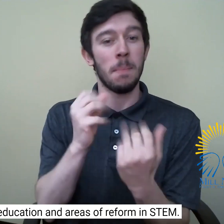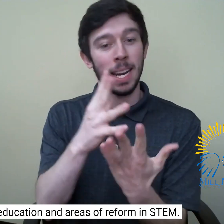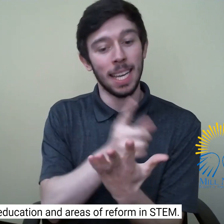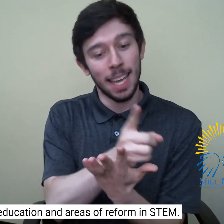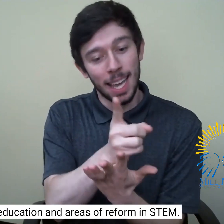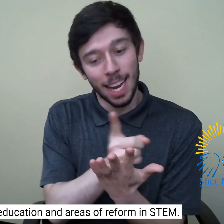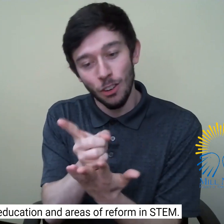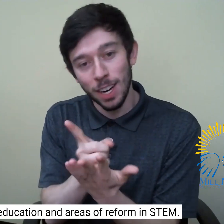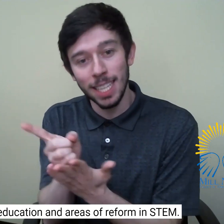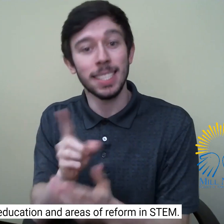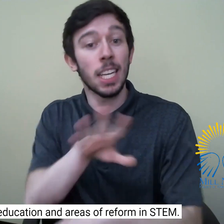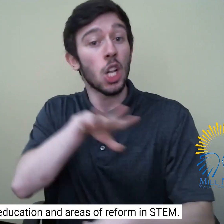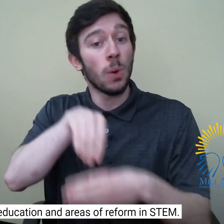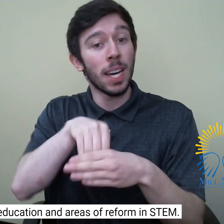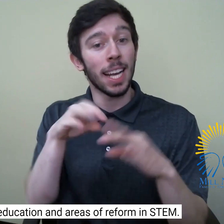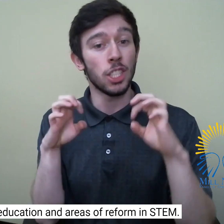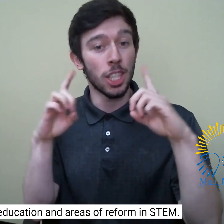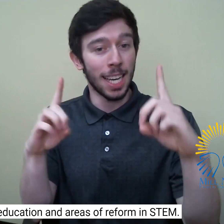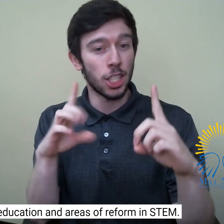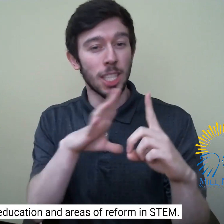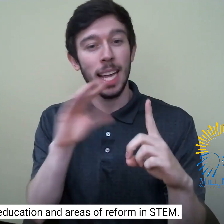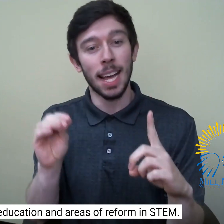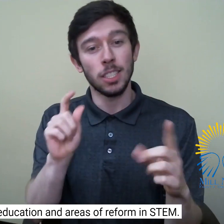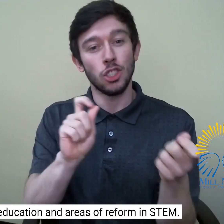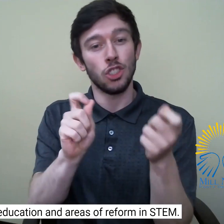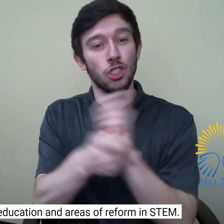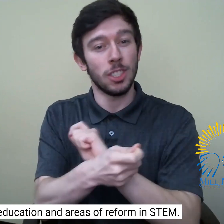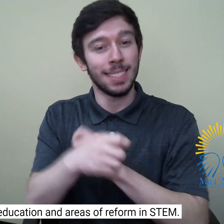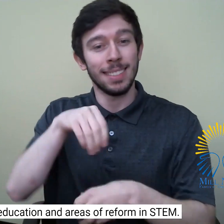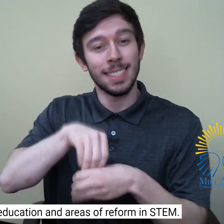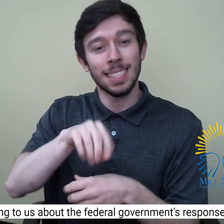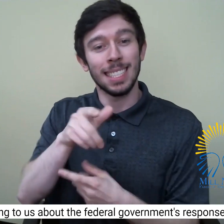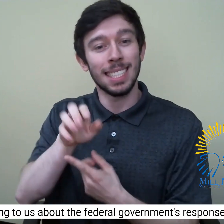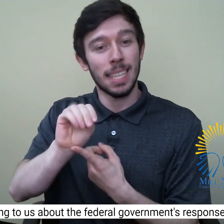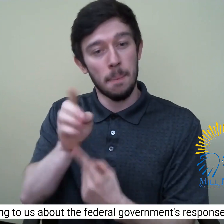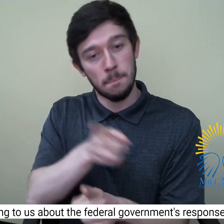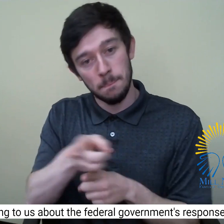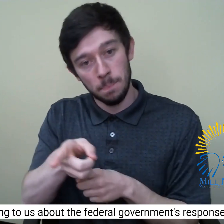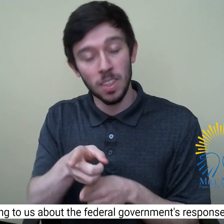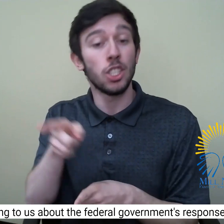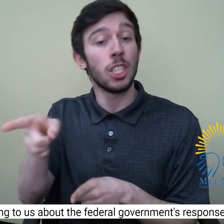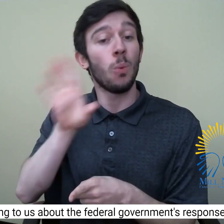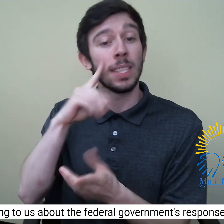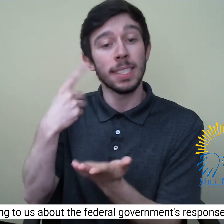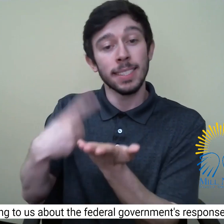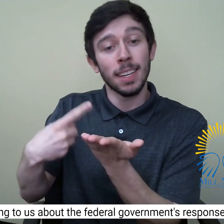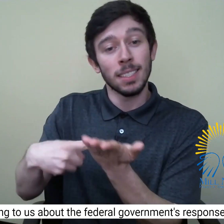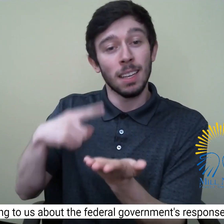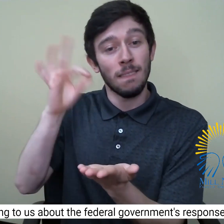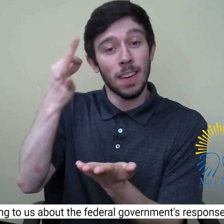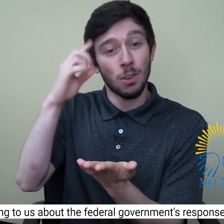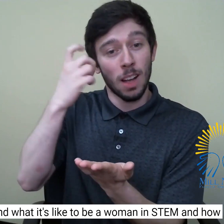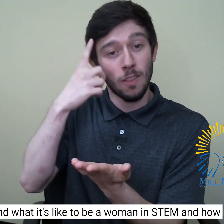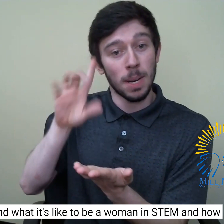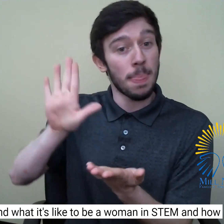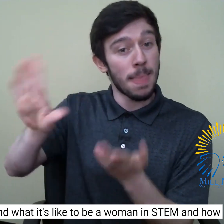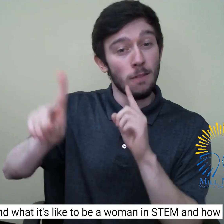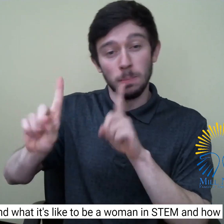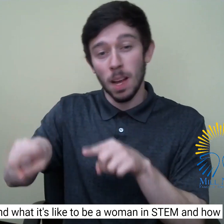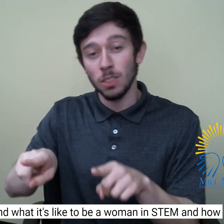including education and areas of reform in STEM. Today, she'll be talking to us about the federal government's response to COVID,